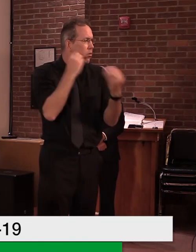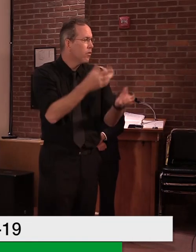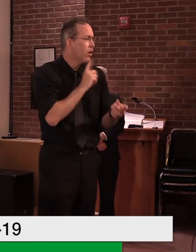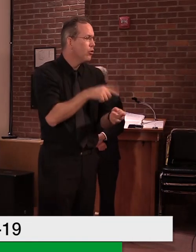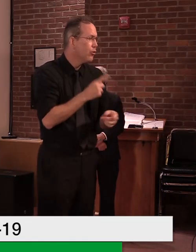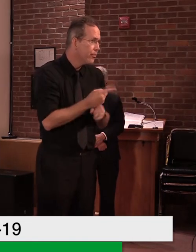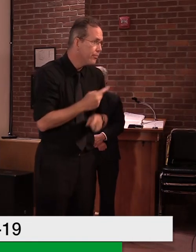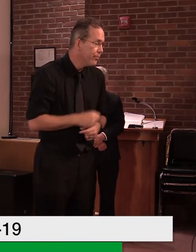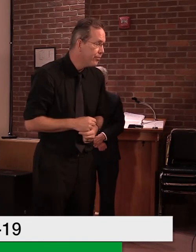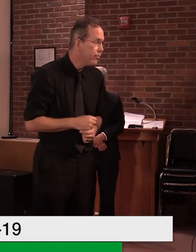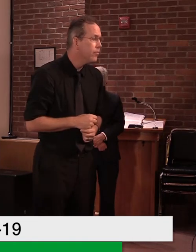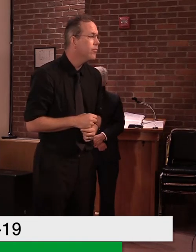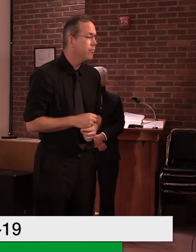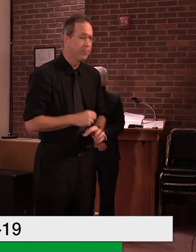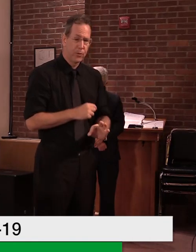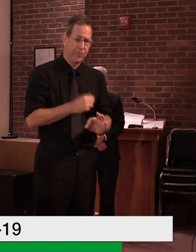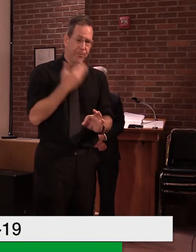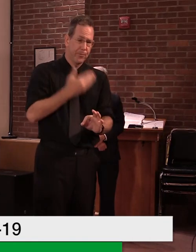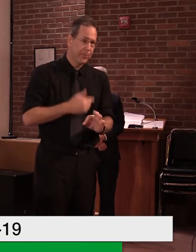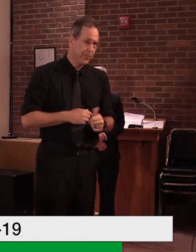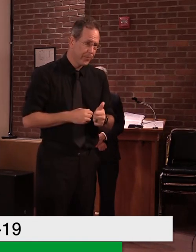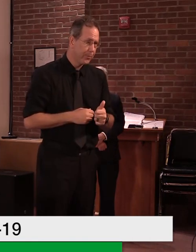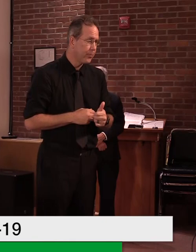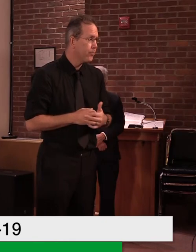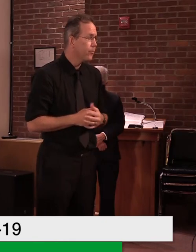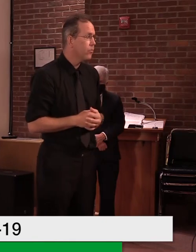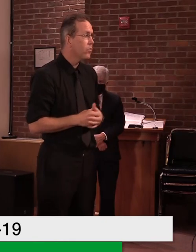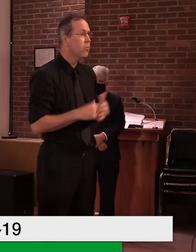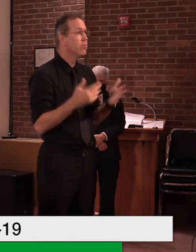Great. Thank you very much. All right. That's